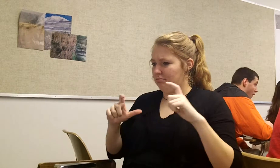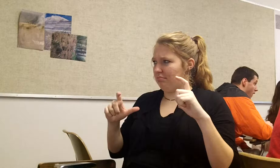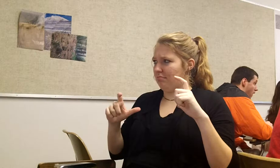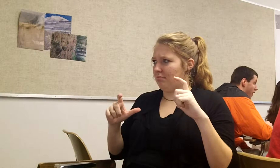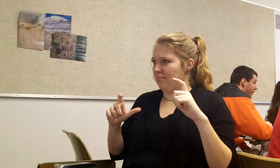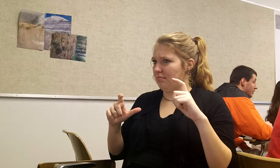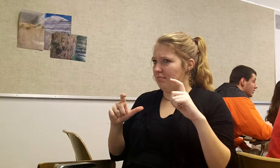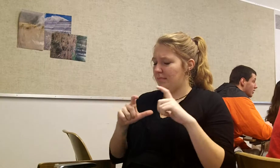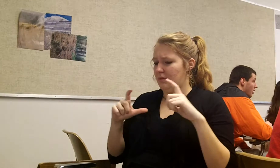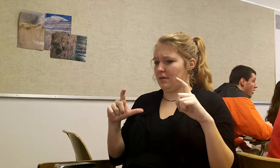Bigger? No.